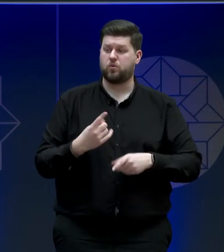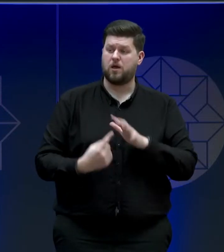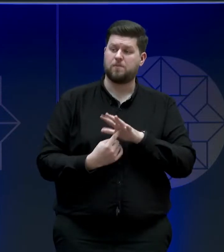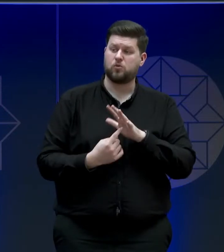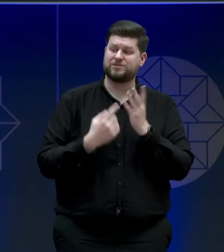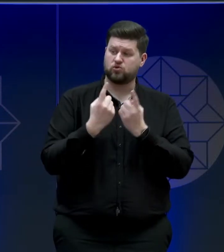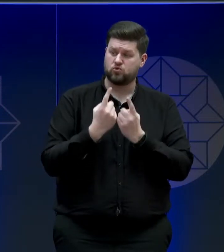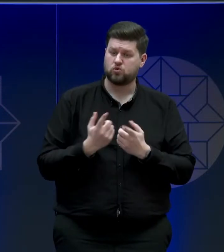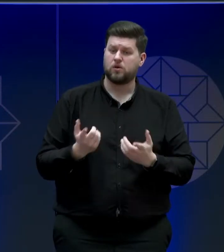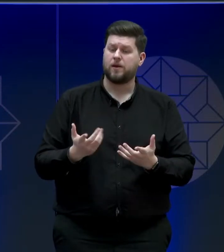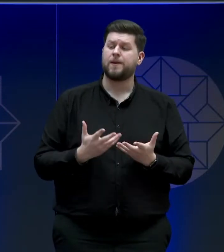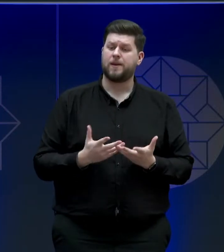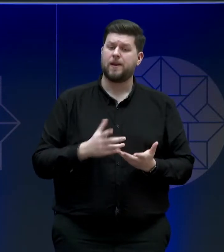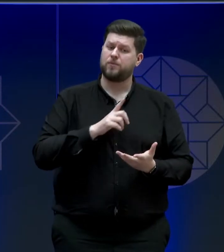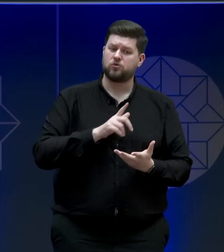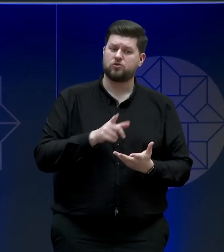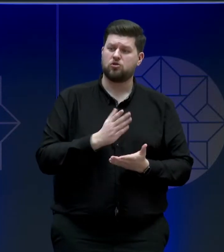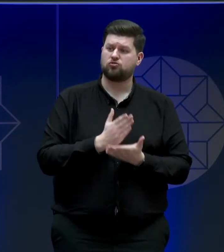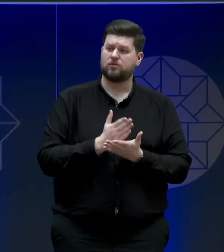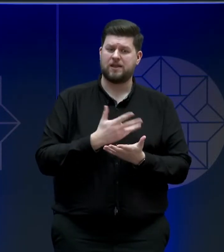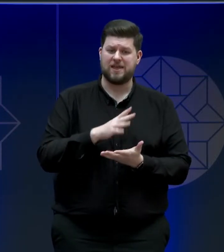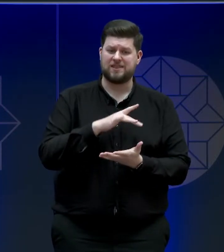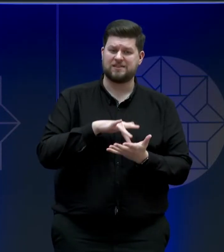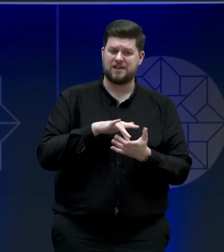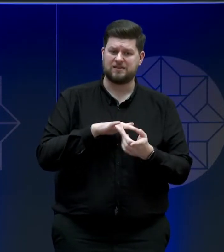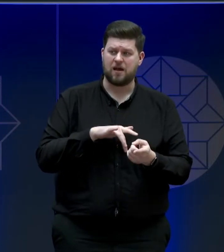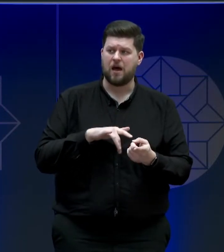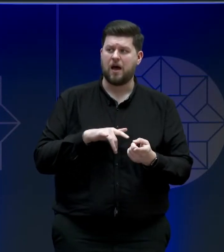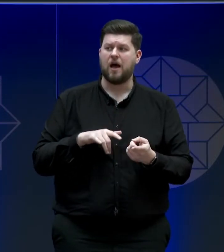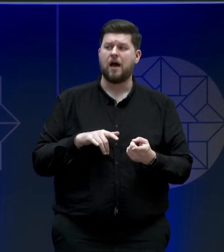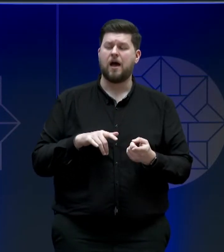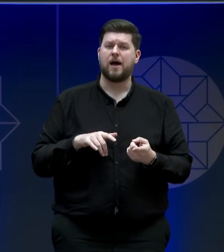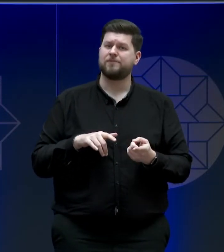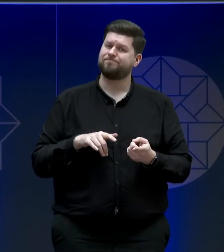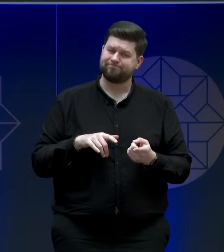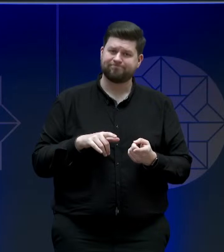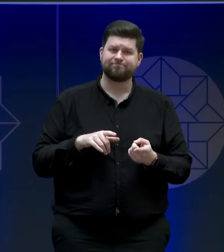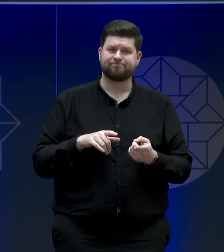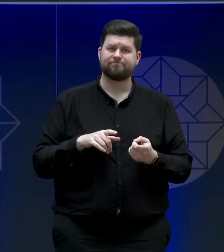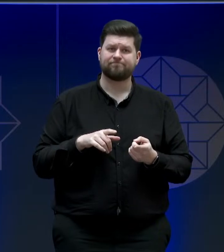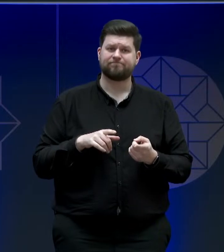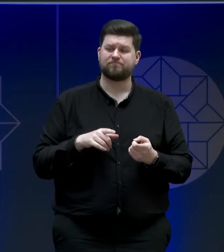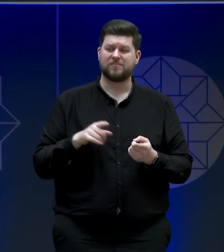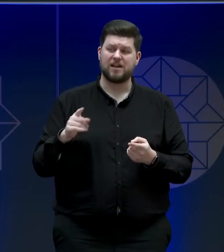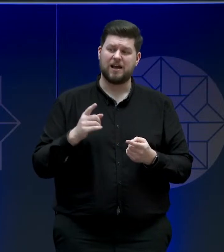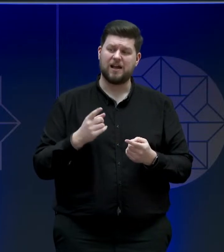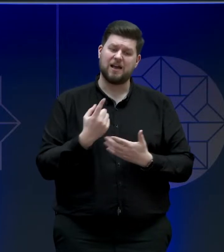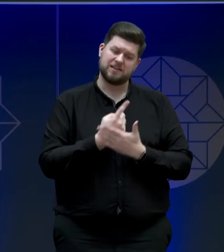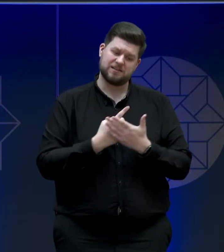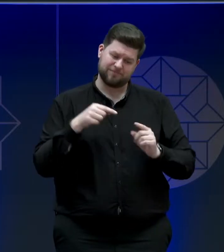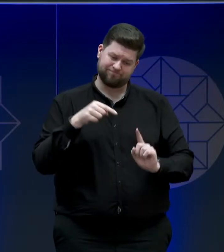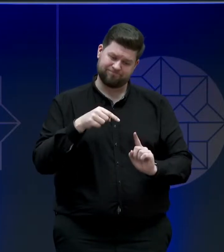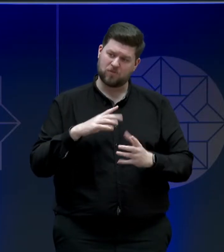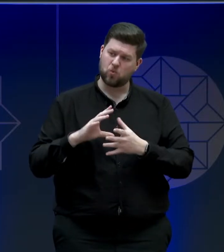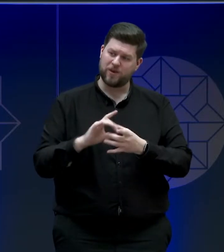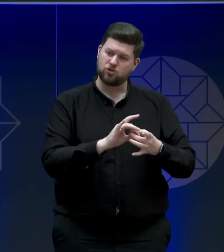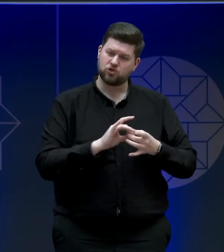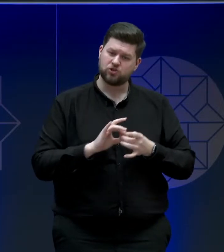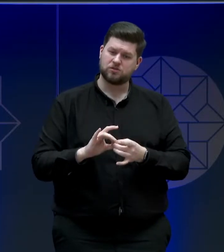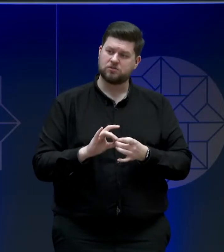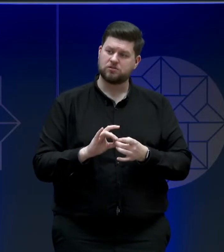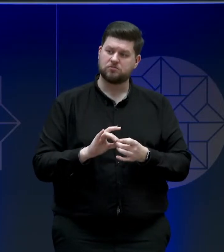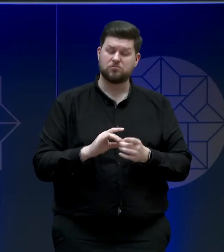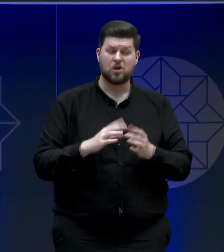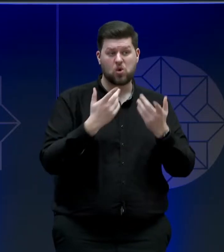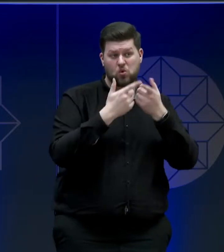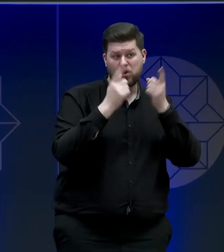it essentially at its heart, it's about connections. So it's about how close are the universities